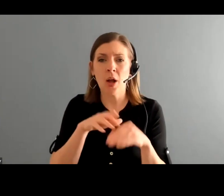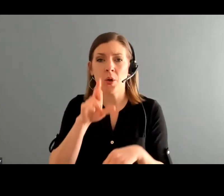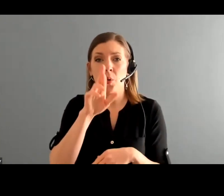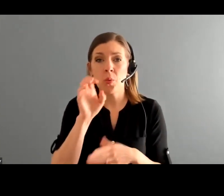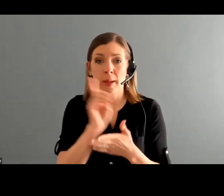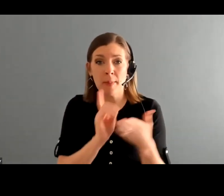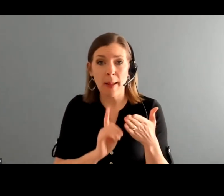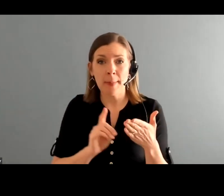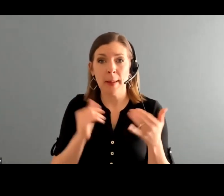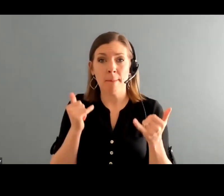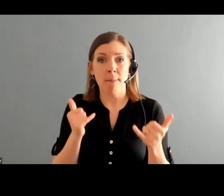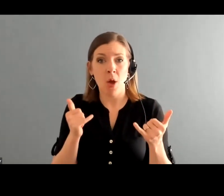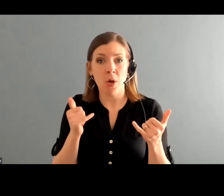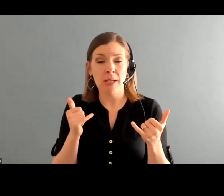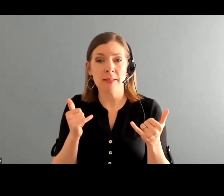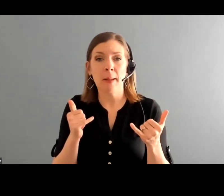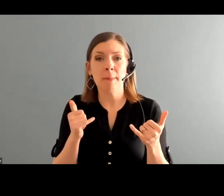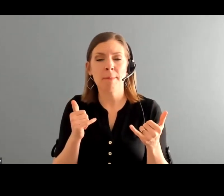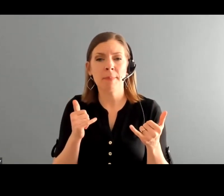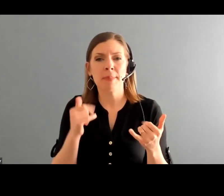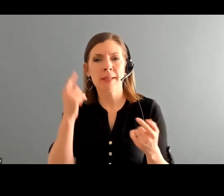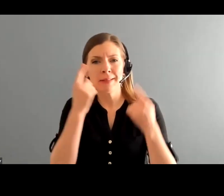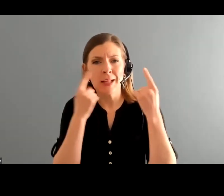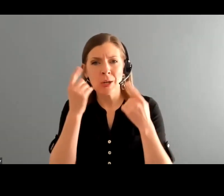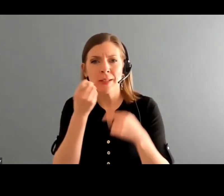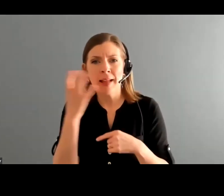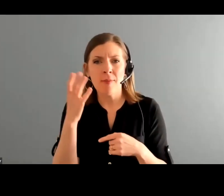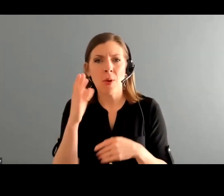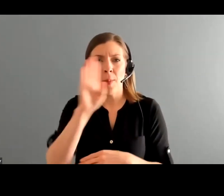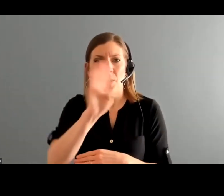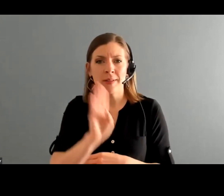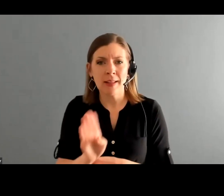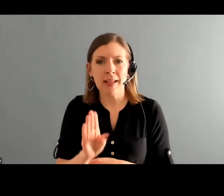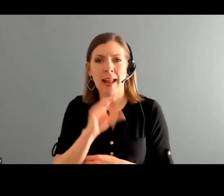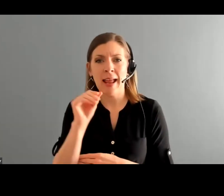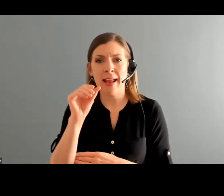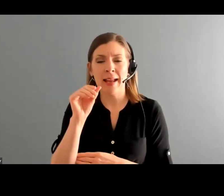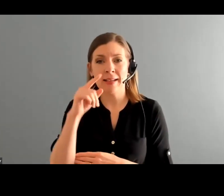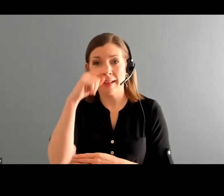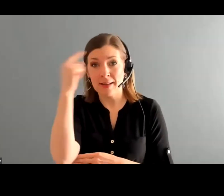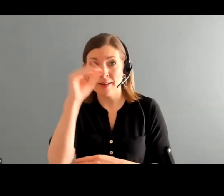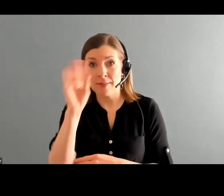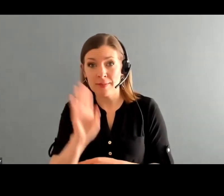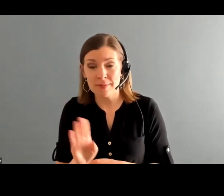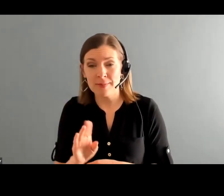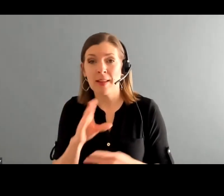remapping modernisms considers several Brazilian and Afro-Brazilian as well as Jamaican